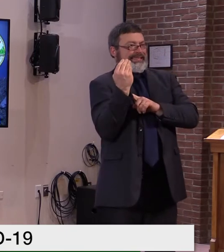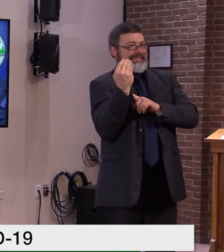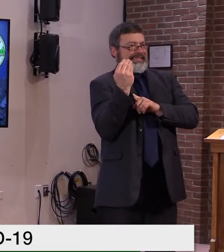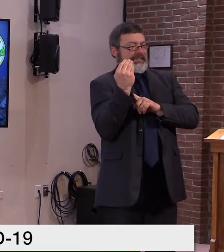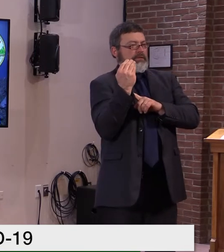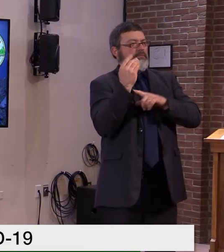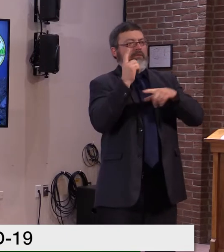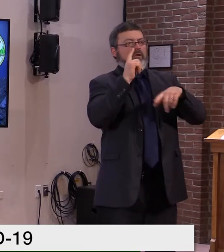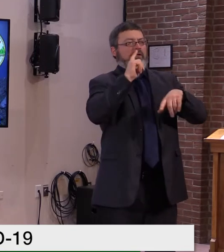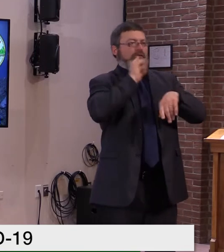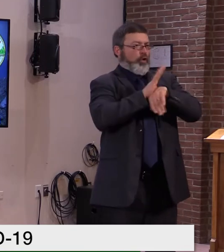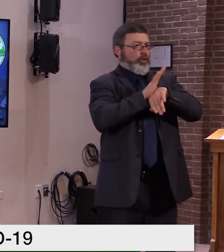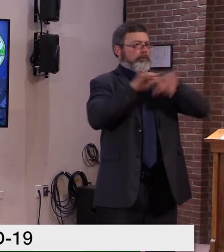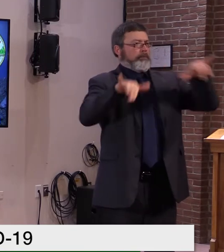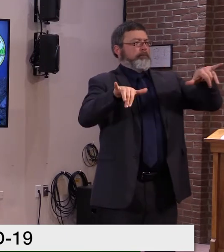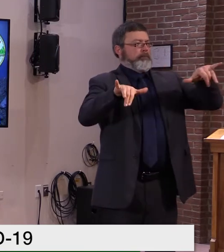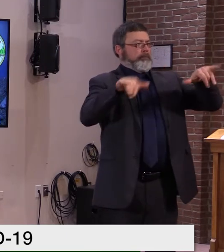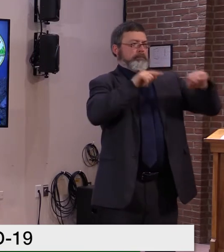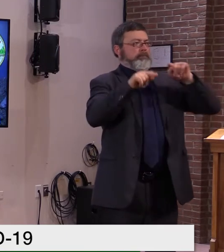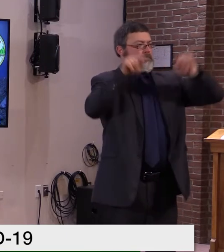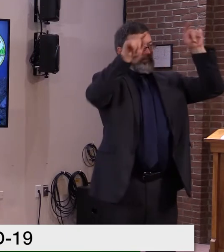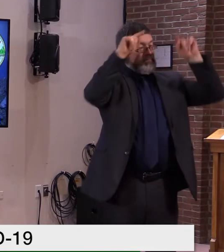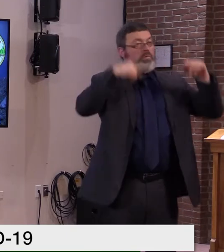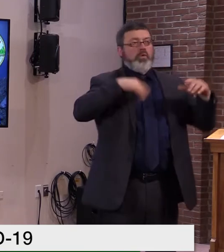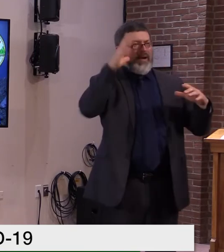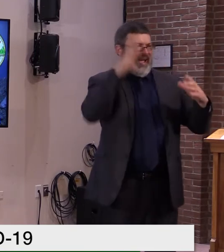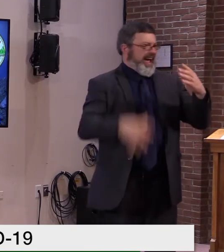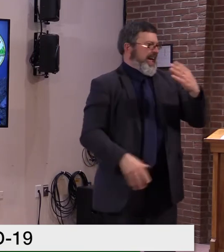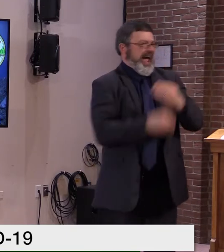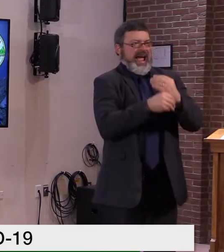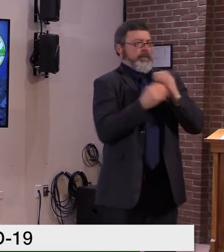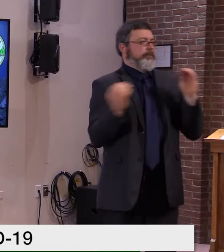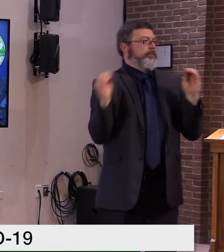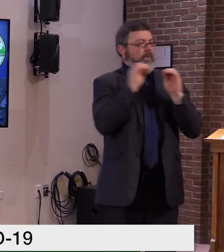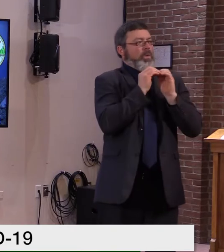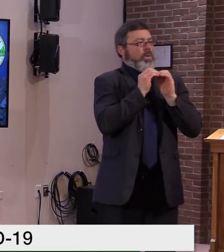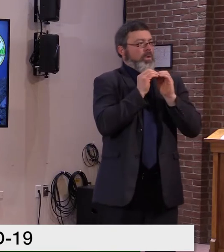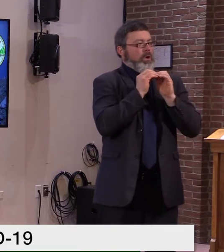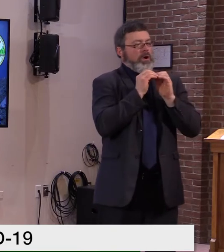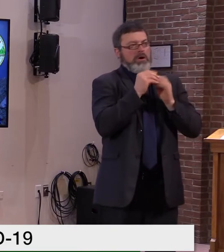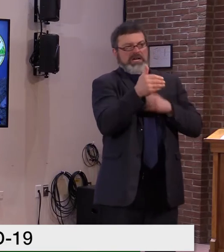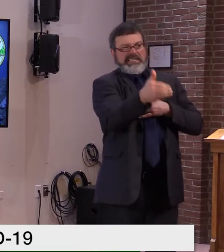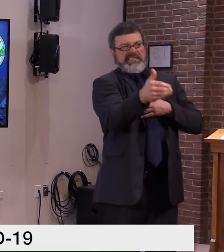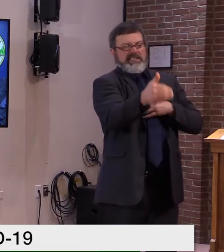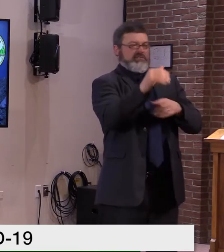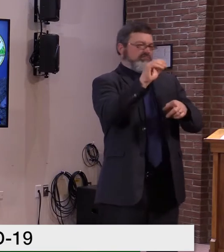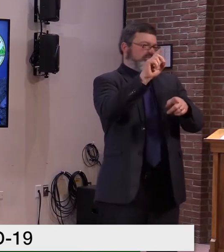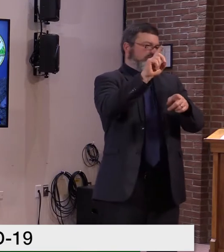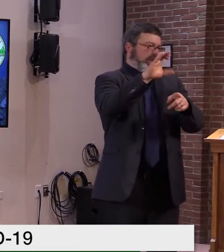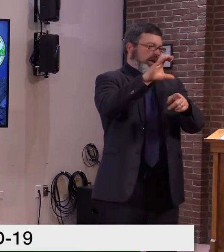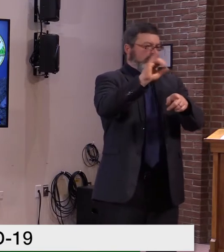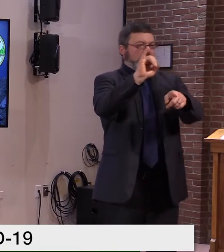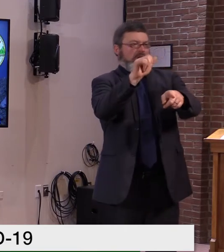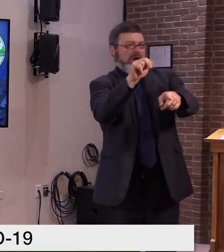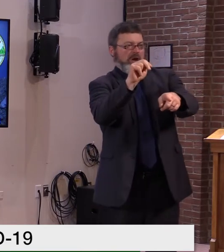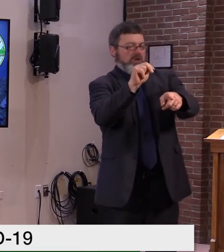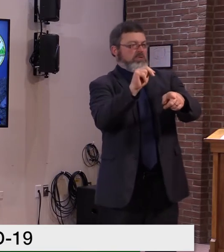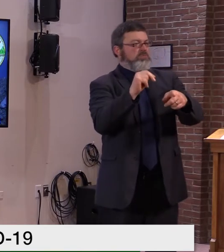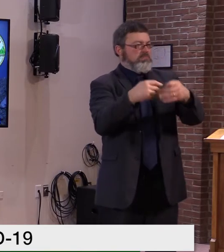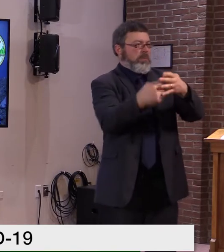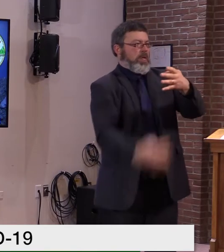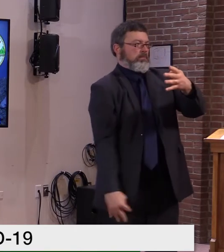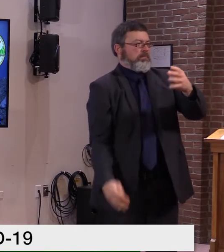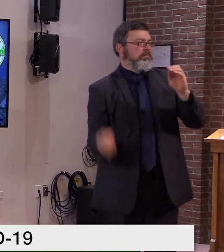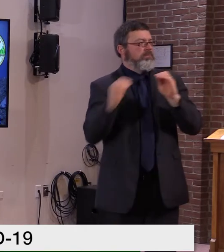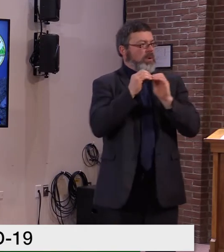we will have other sites coming online in the coming weeks. These sites are in addition to the pop-up capability,